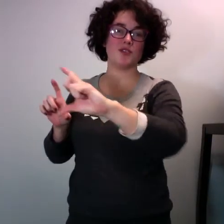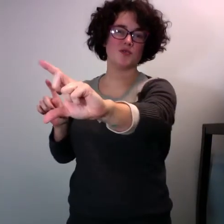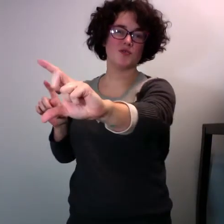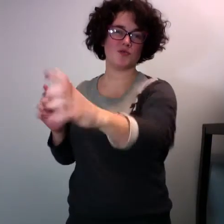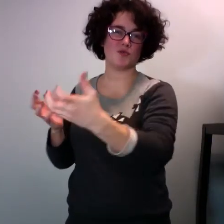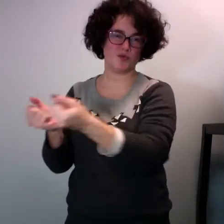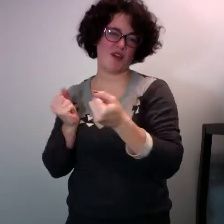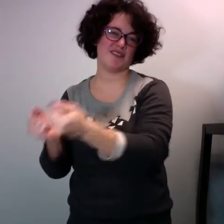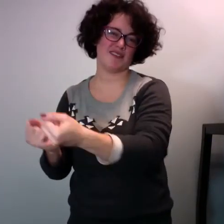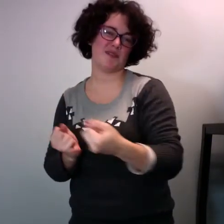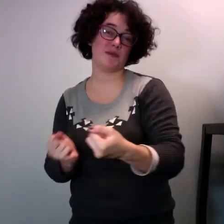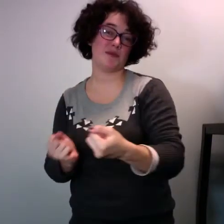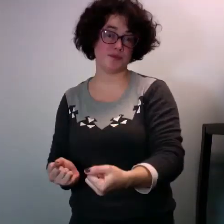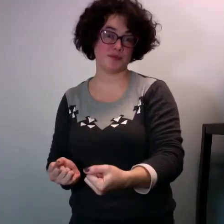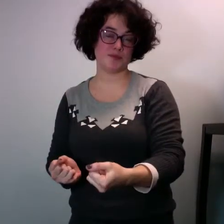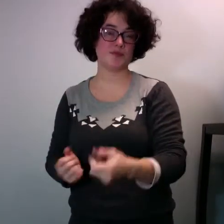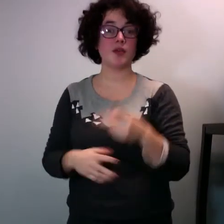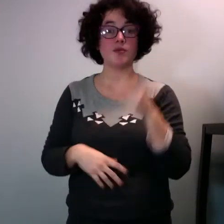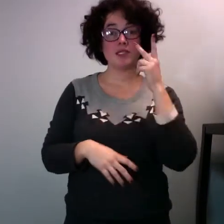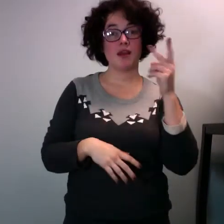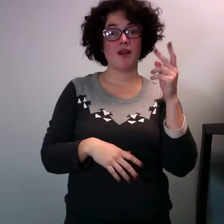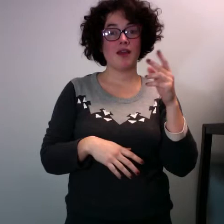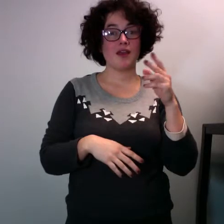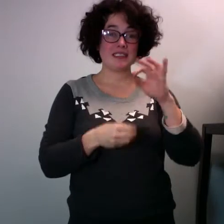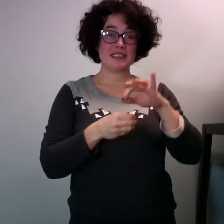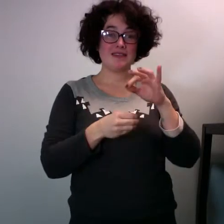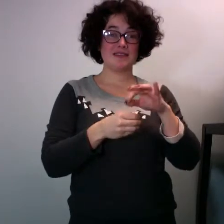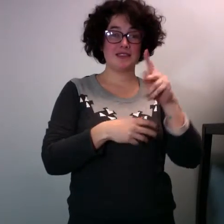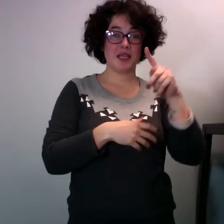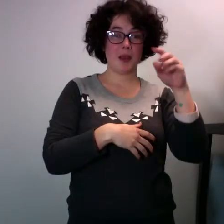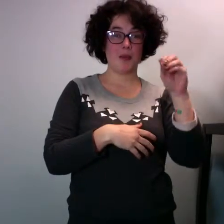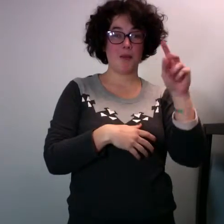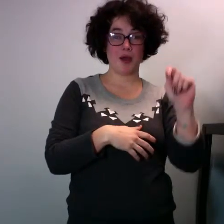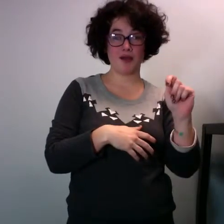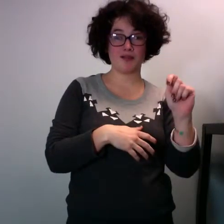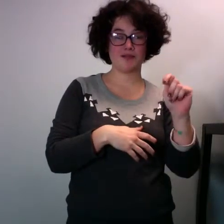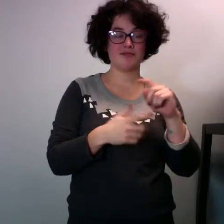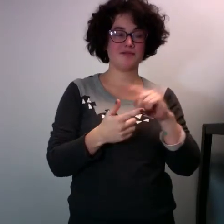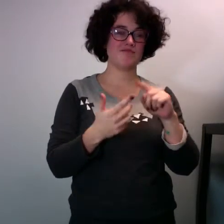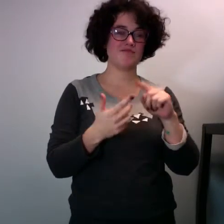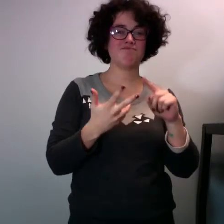then also in the room you would see a beautiful chaise longue for reclining on.